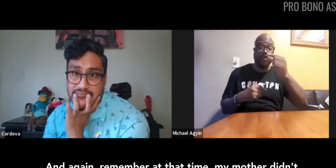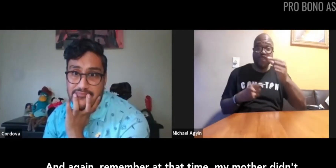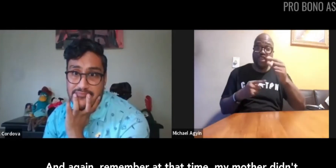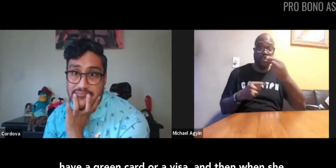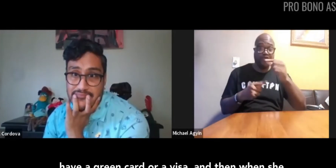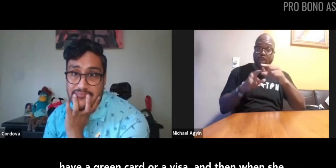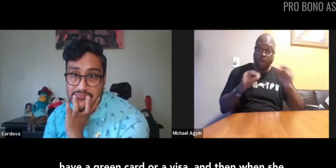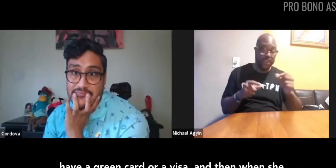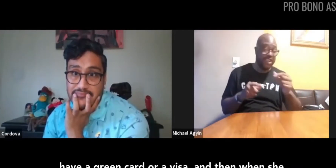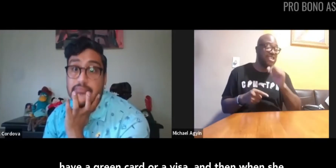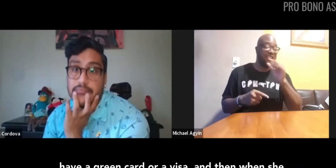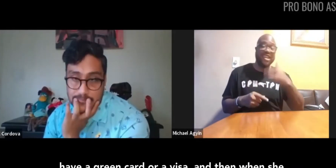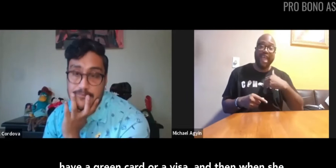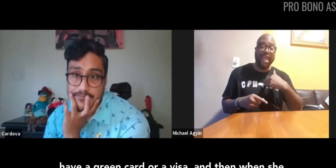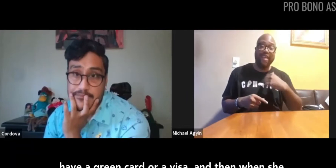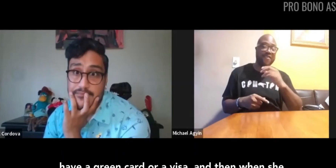my mother didn't have a green card